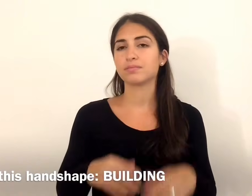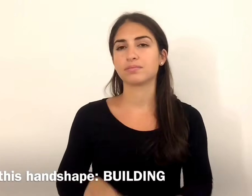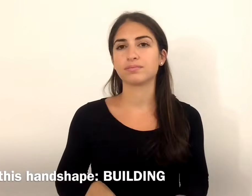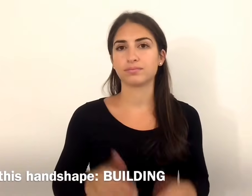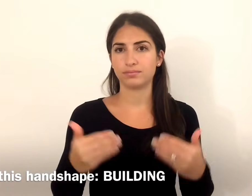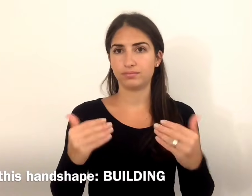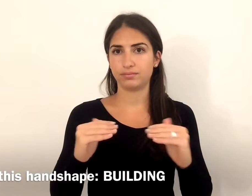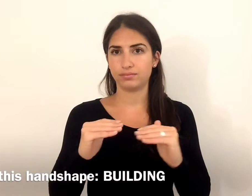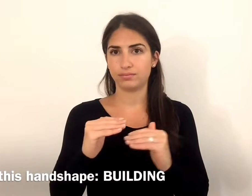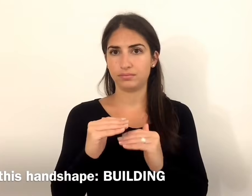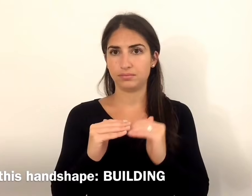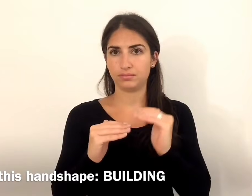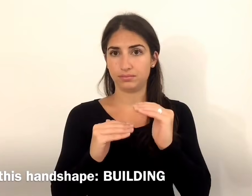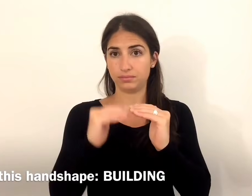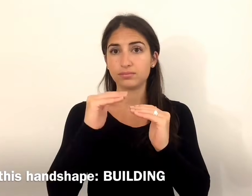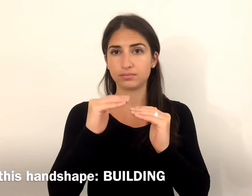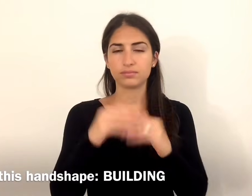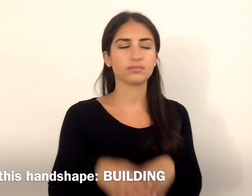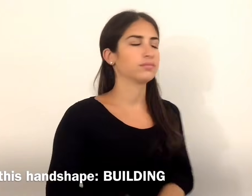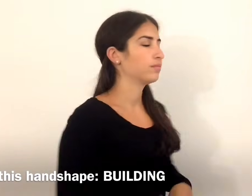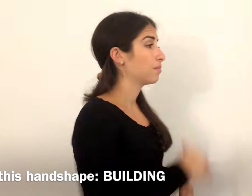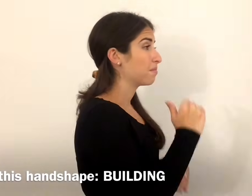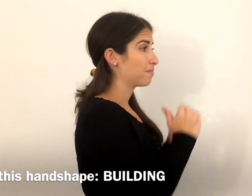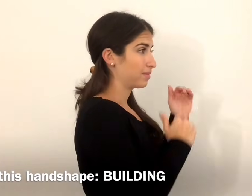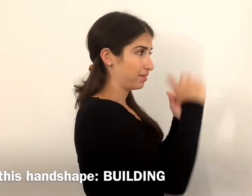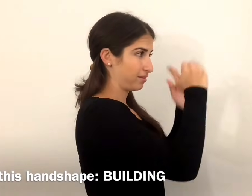this. Building.